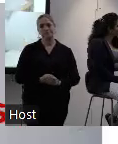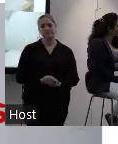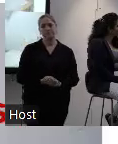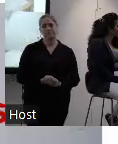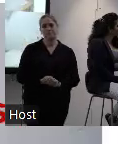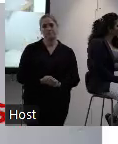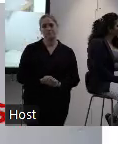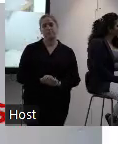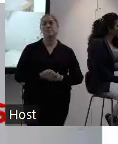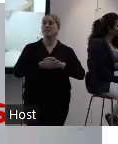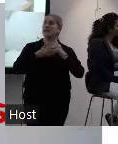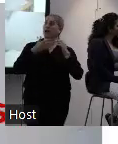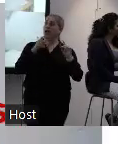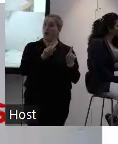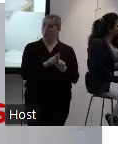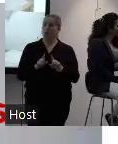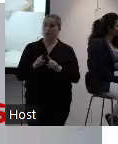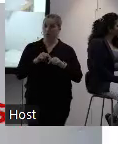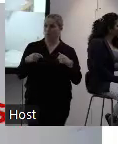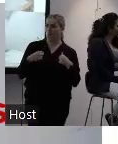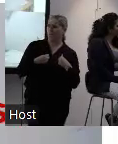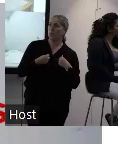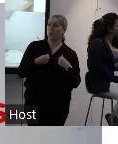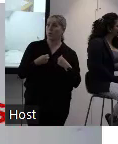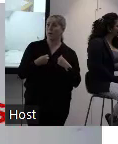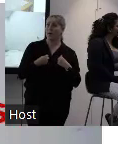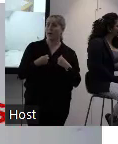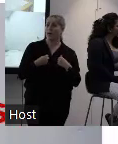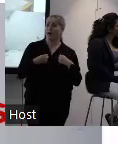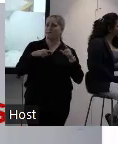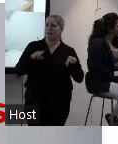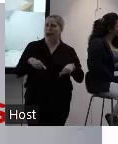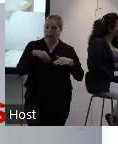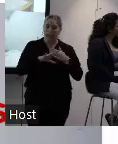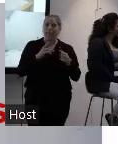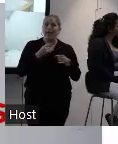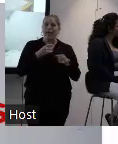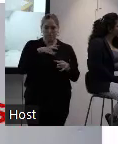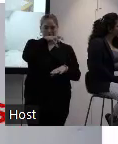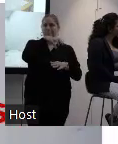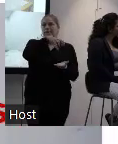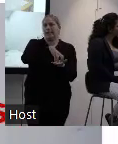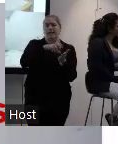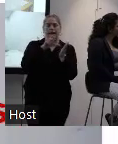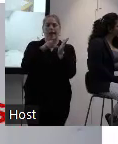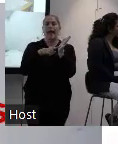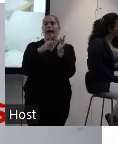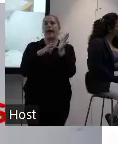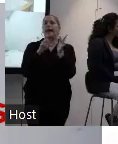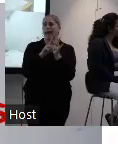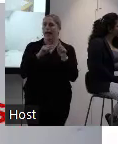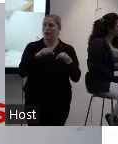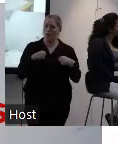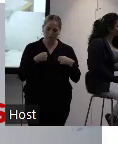Yep, and on the other end of that, we also have been doing in the clinic, looking at how we can